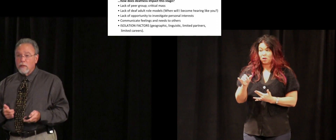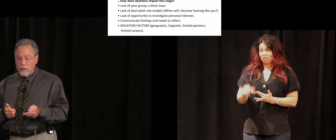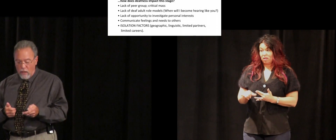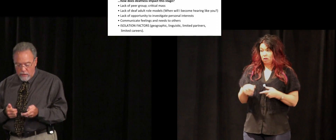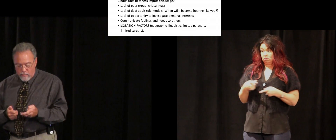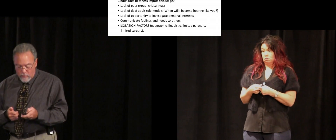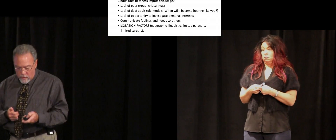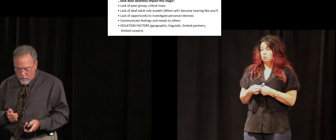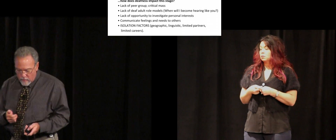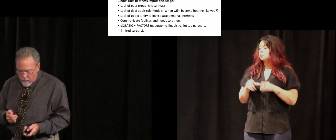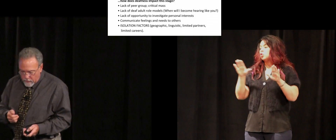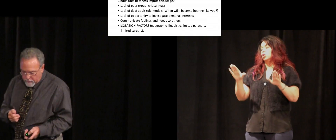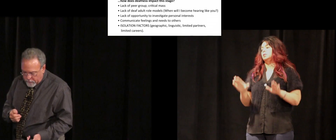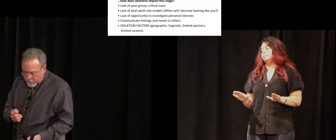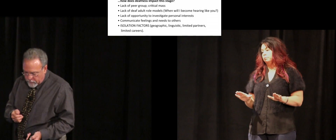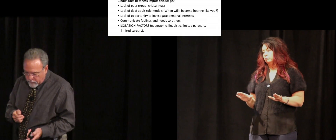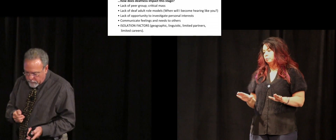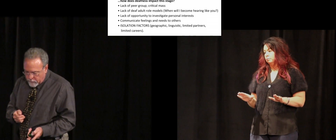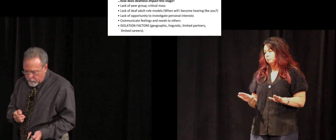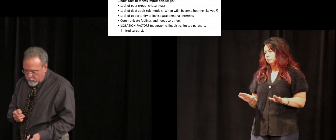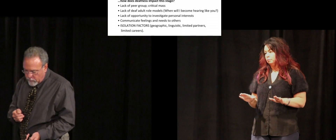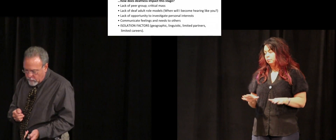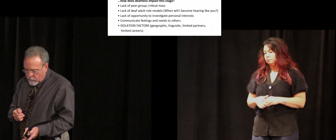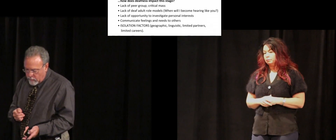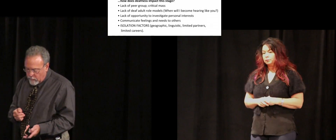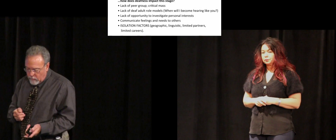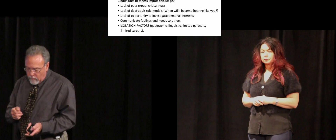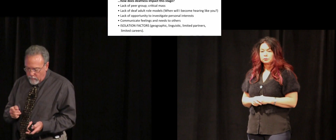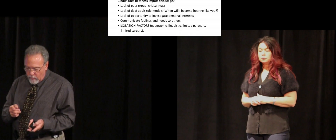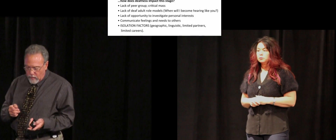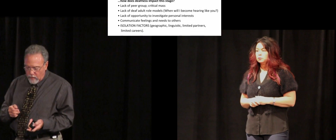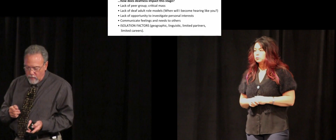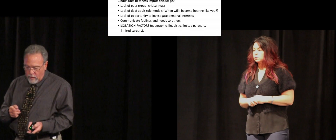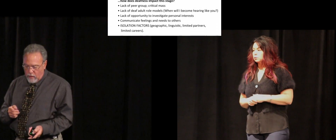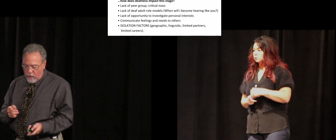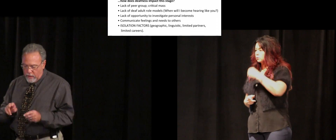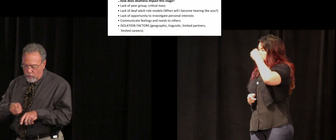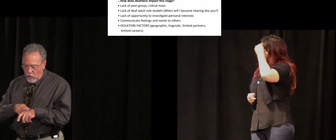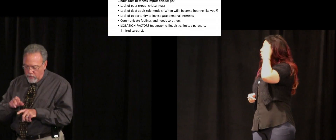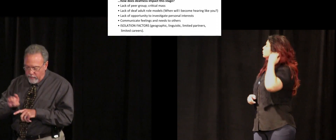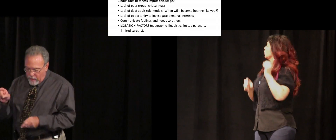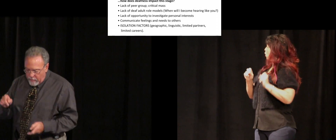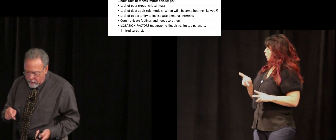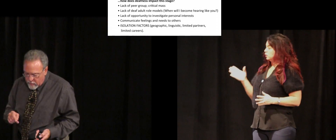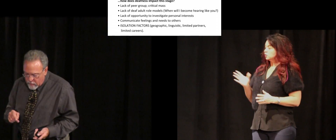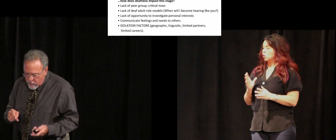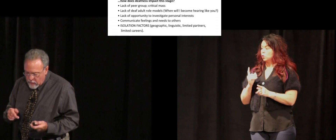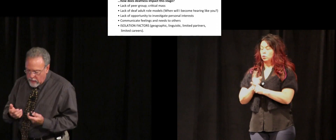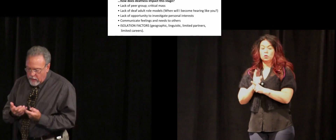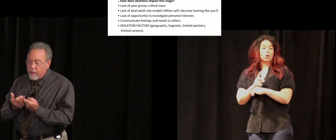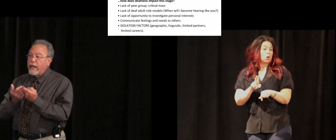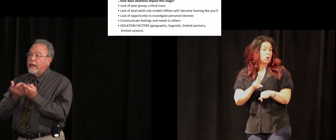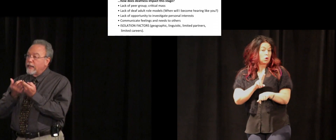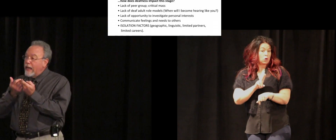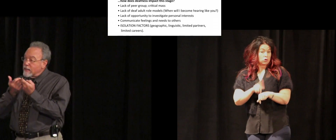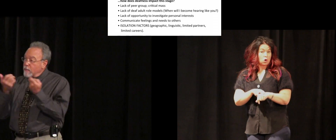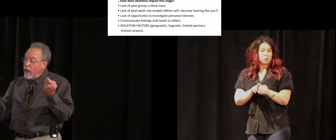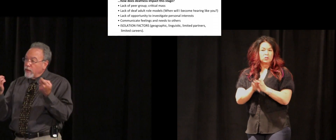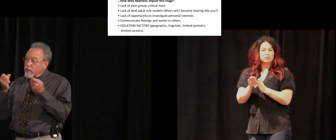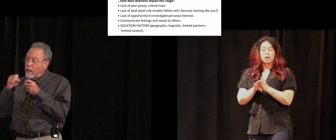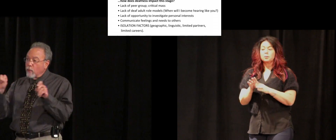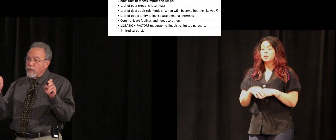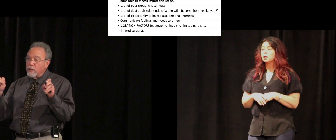We've noticed that most of the time, they're on the conduct, behavior, they got caught, they were texting, I'm gonna kill you, or I'm